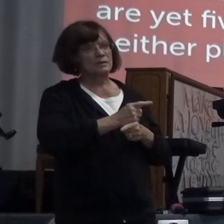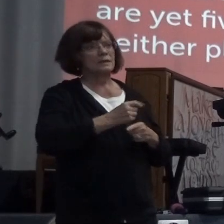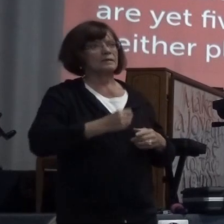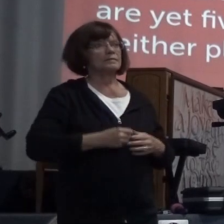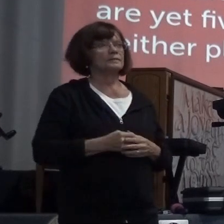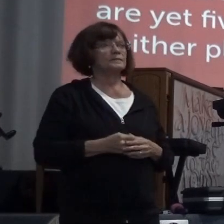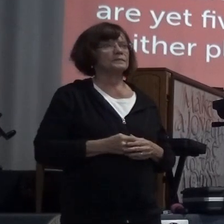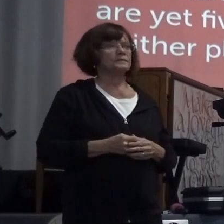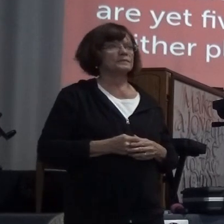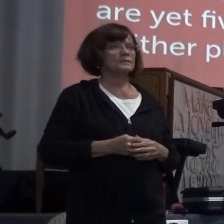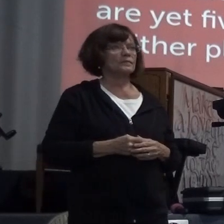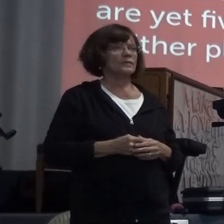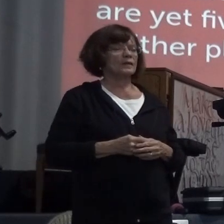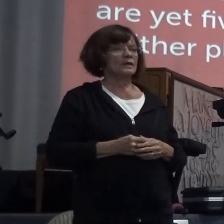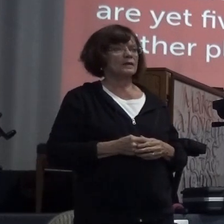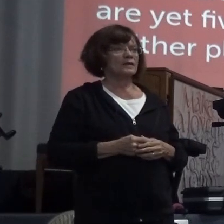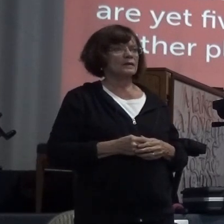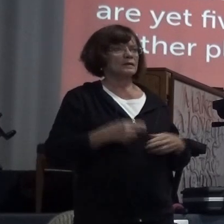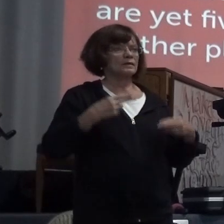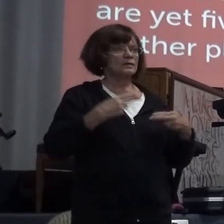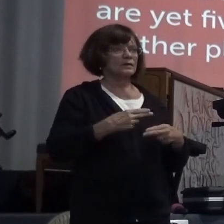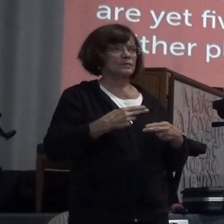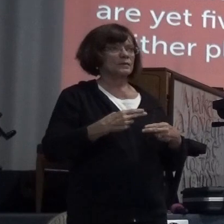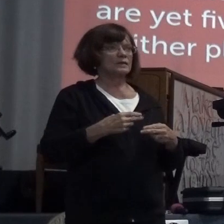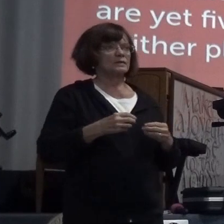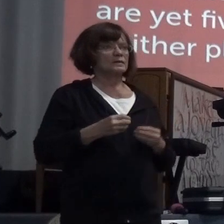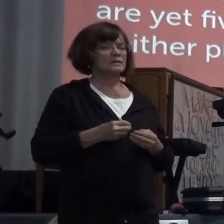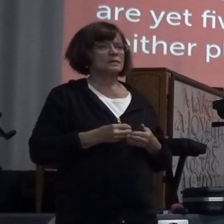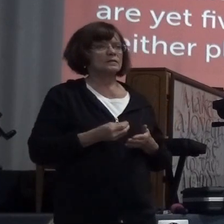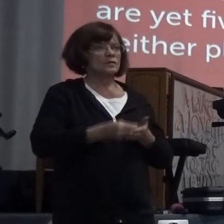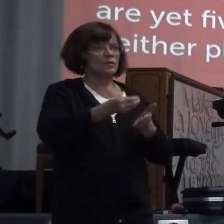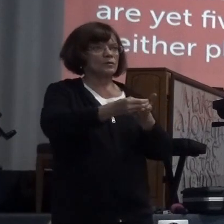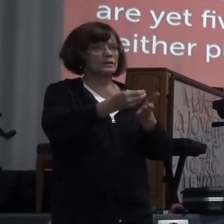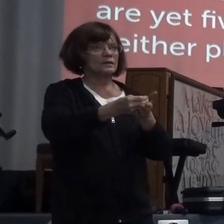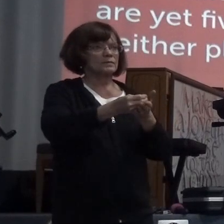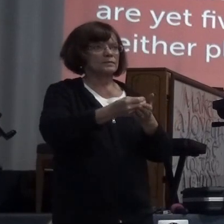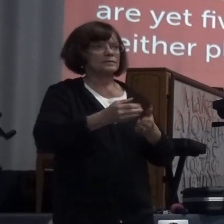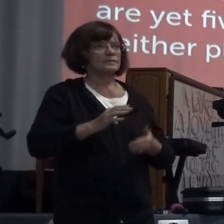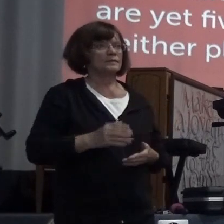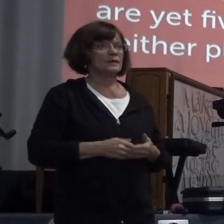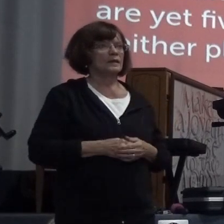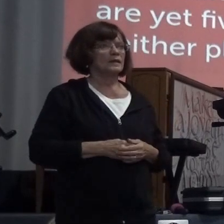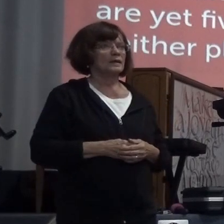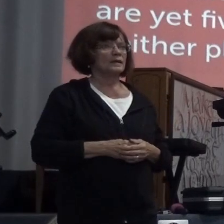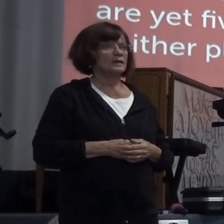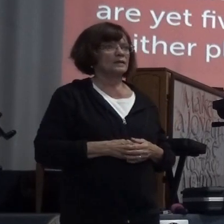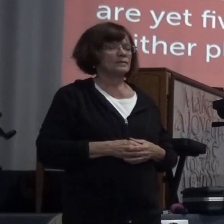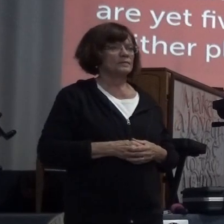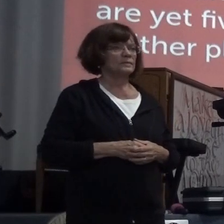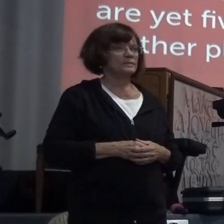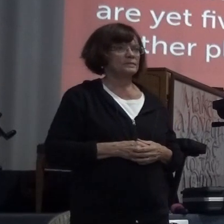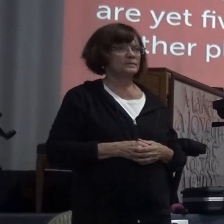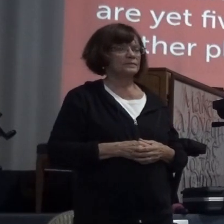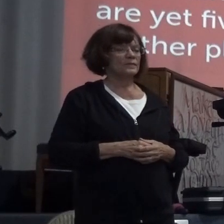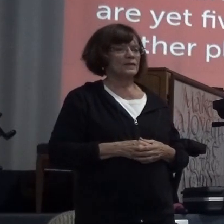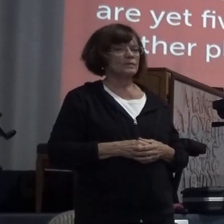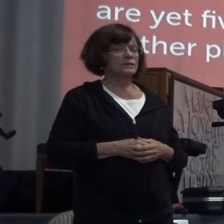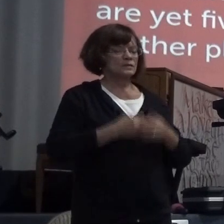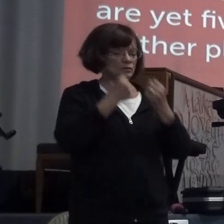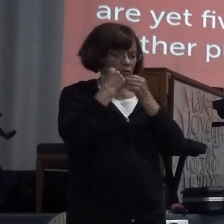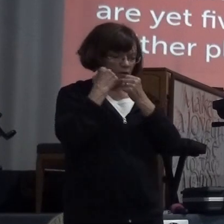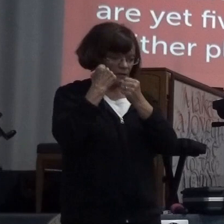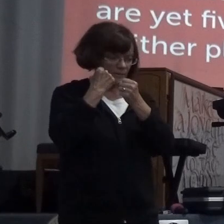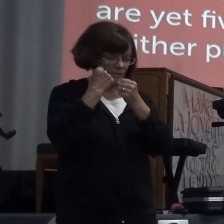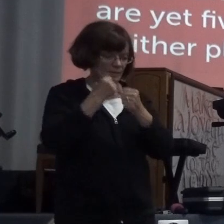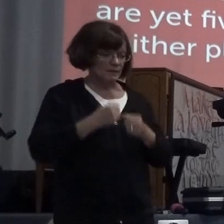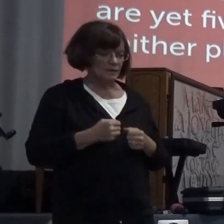God blessed him through the whole thing. He was lied about. Potiphar's wife accused him of rape, and he